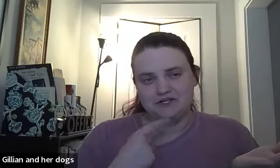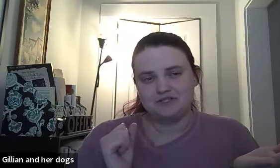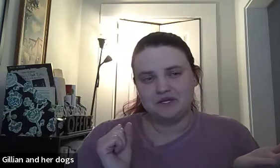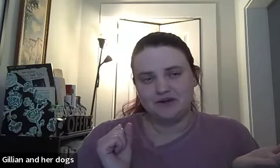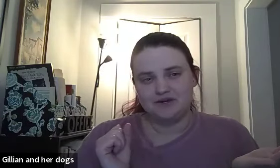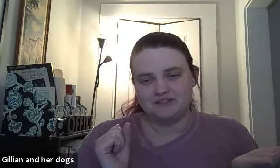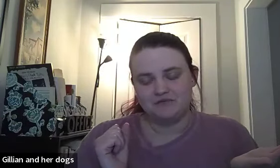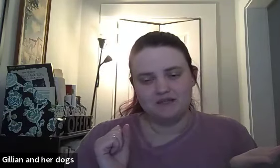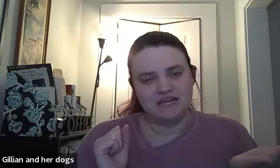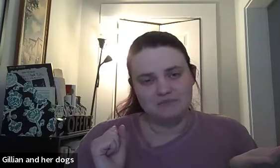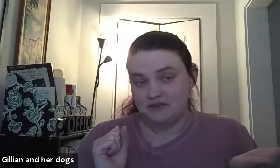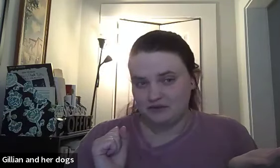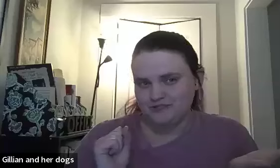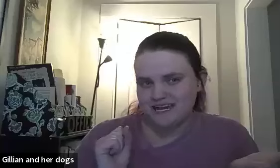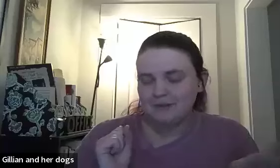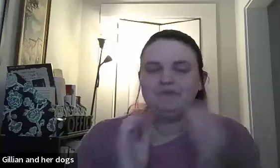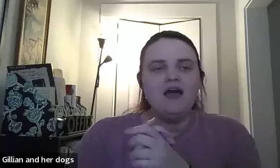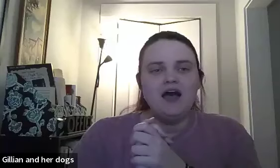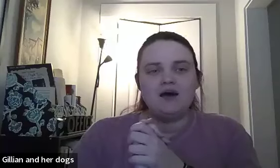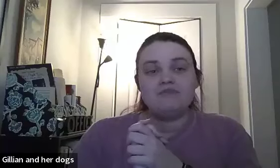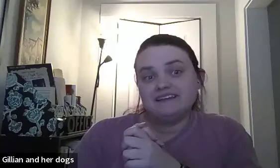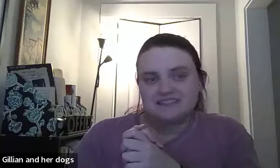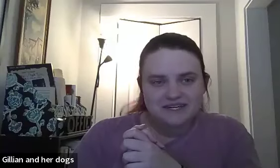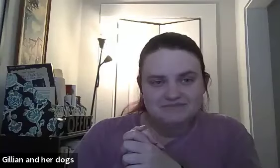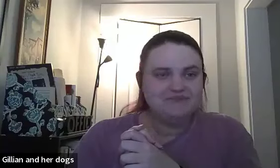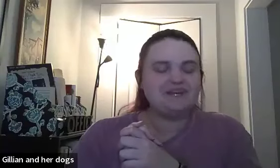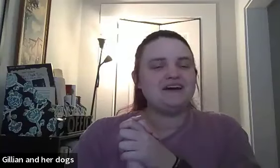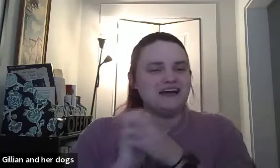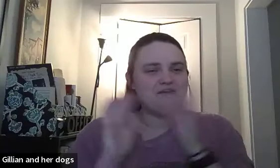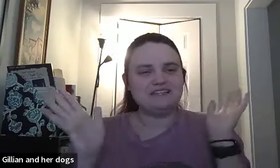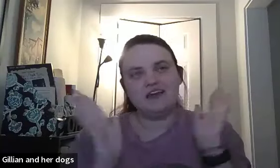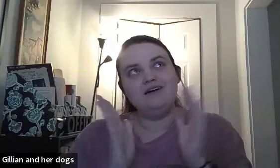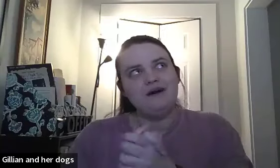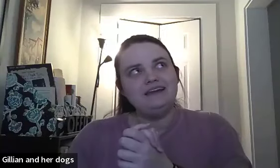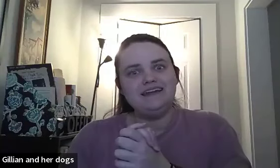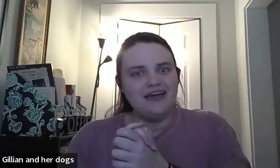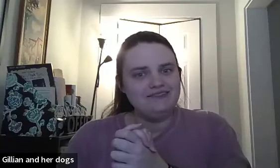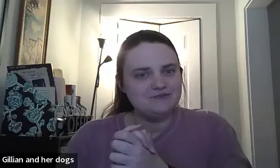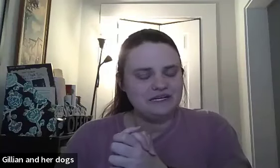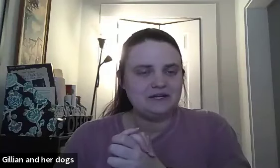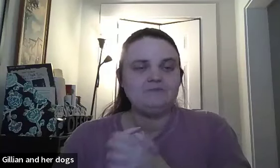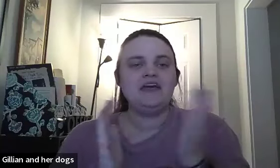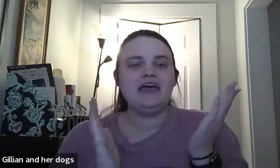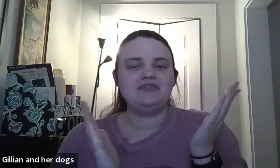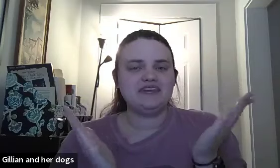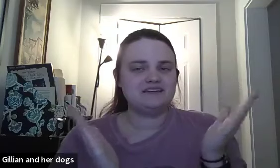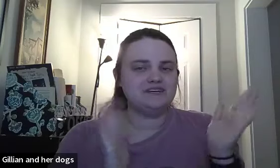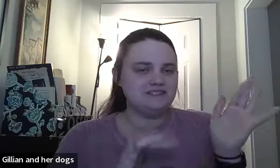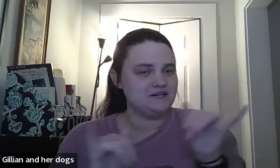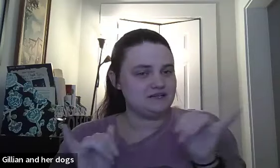here just because of what's happening Thursday, Thanksgiving, because I was like, oh, I need to add this one here. And Thanksgiving is very